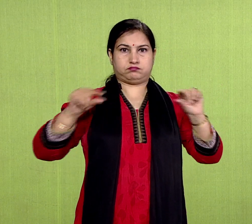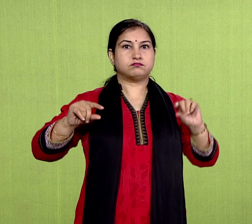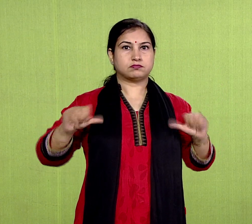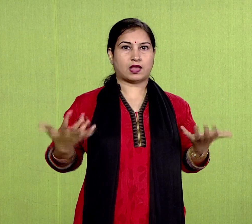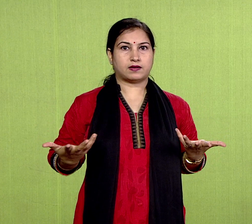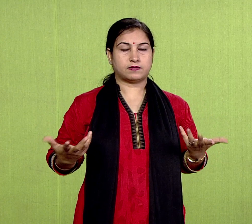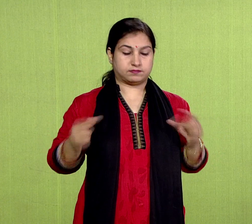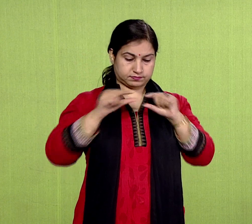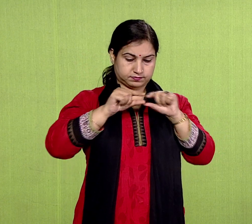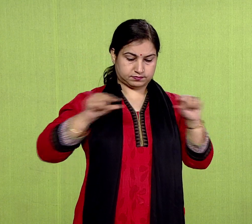to